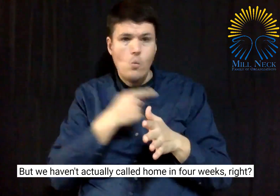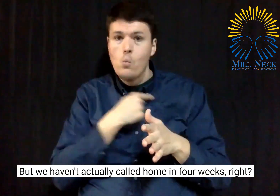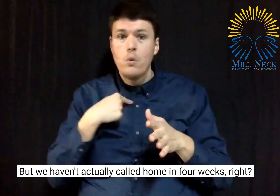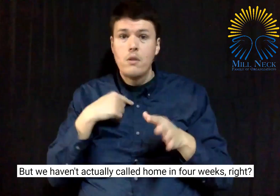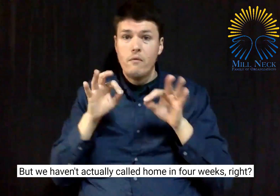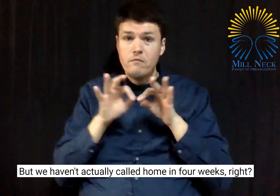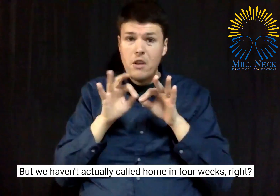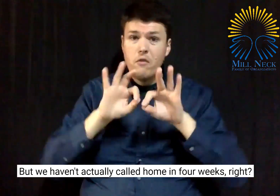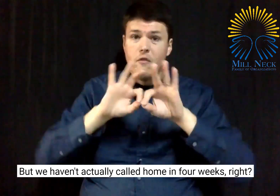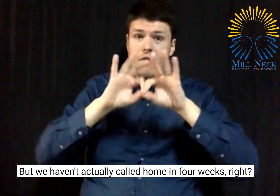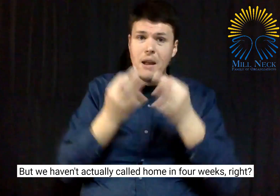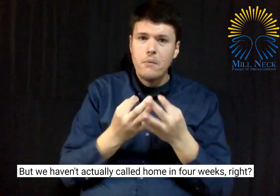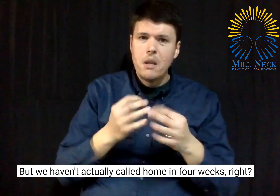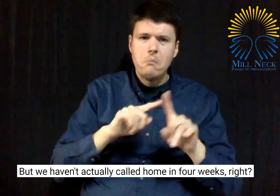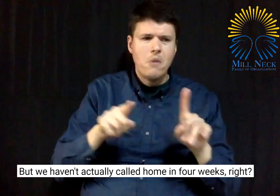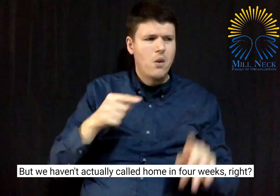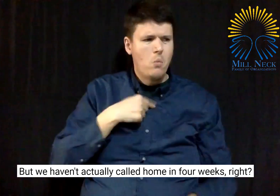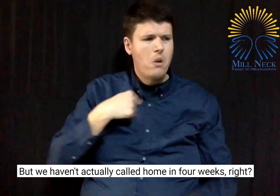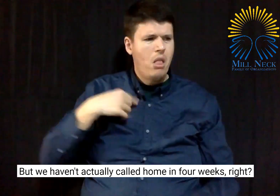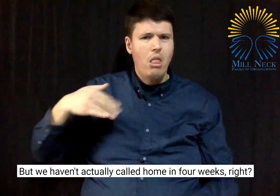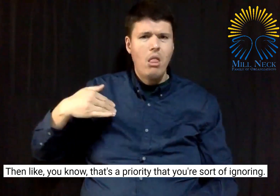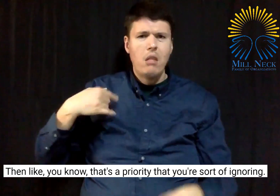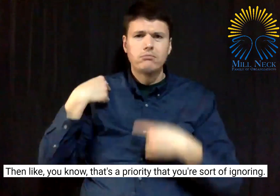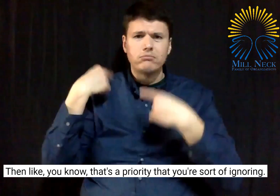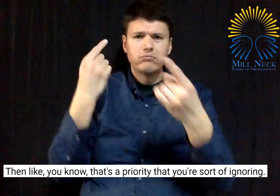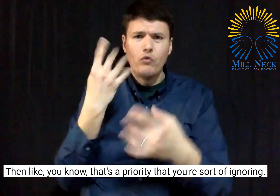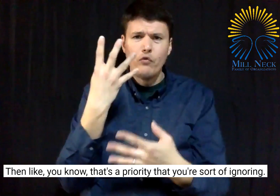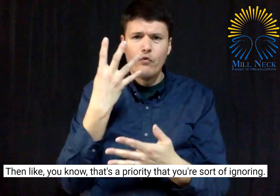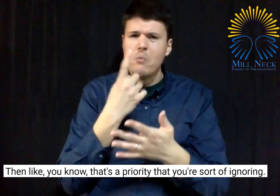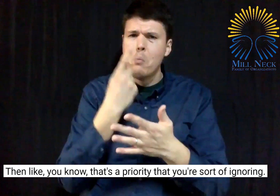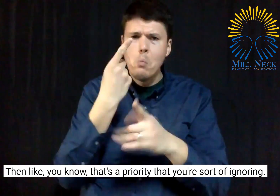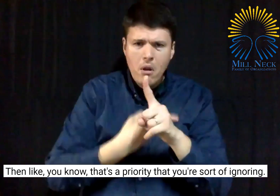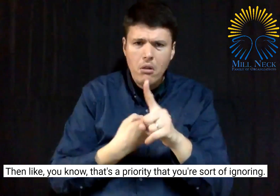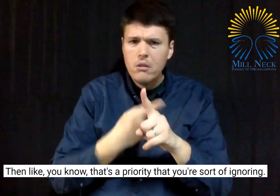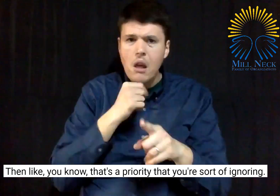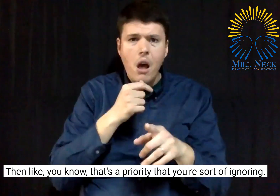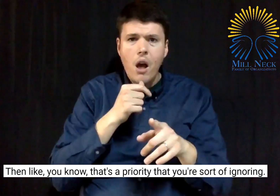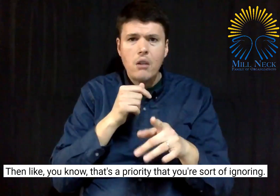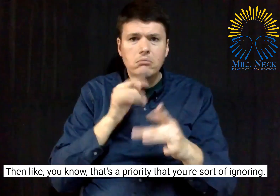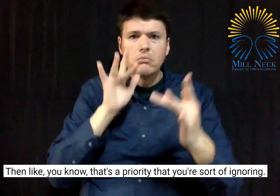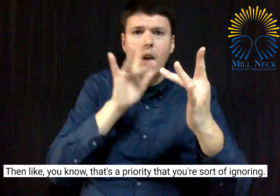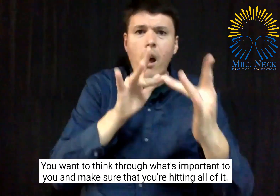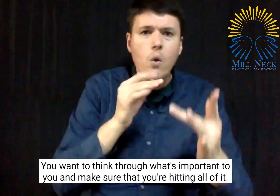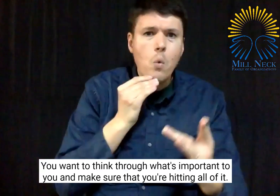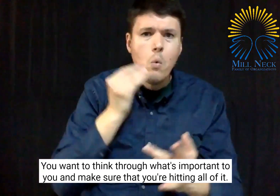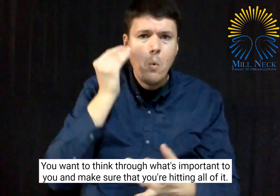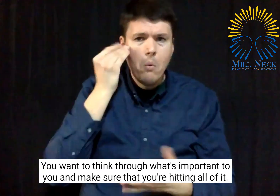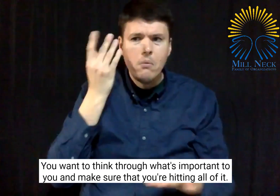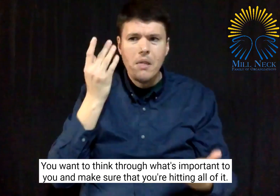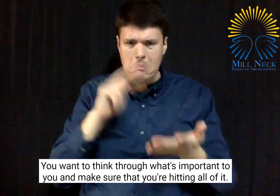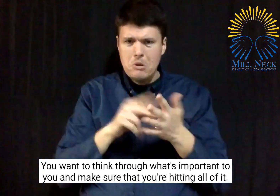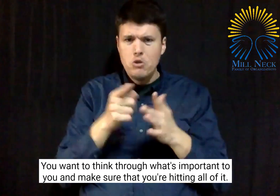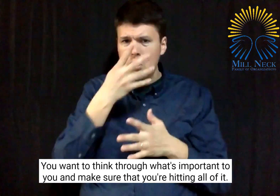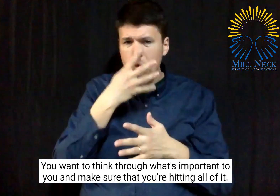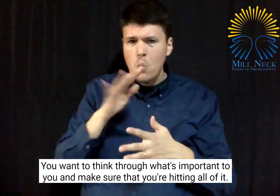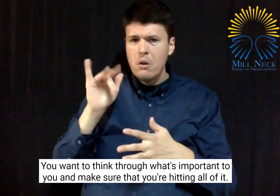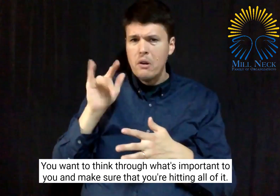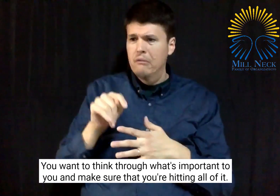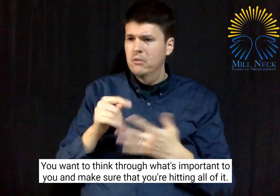haven't actually called home in 4 weeks, right, then that's a priority that you're sort of ignoring. You want to think through what's important to you and